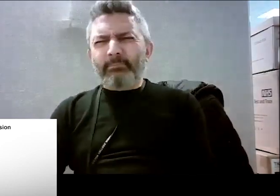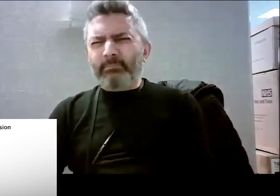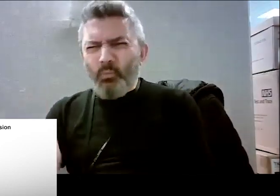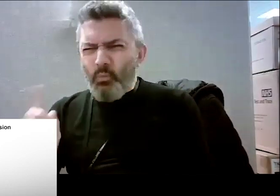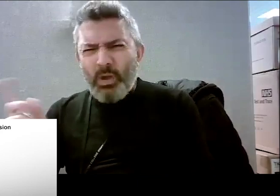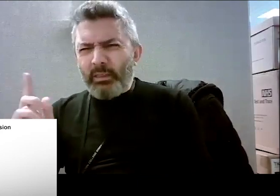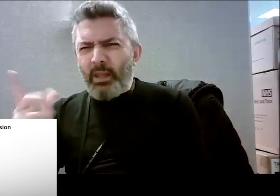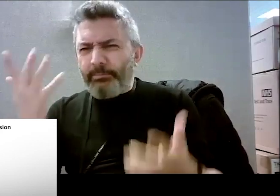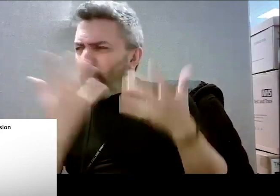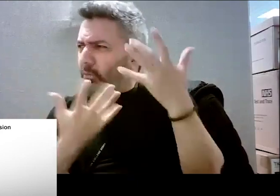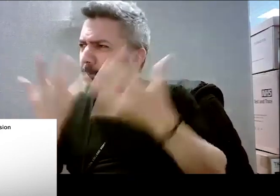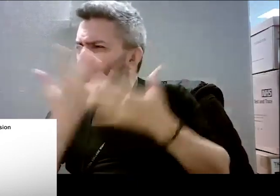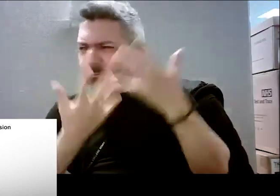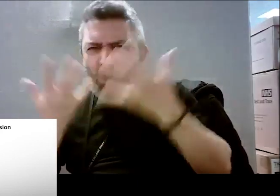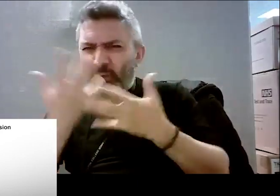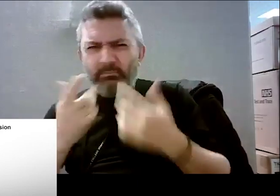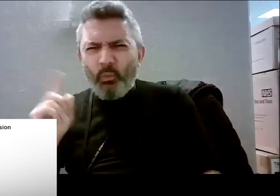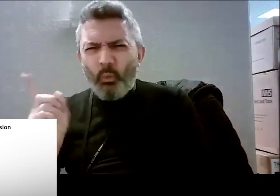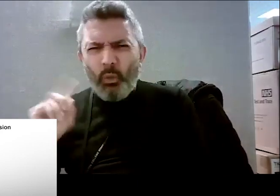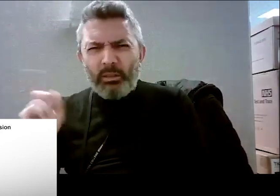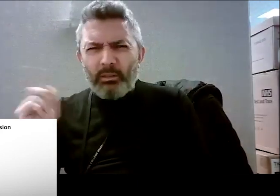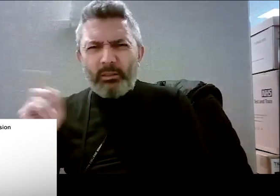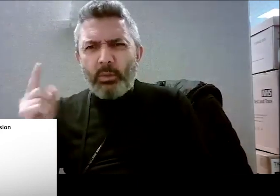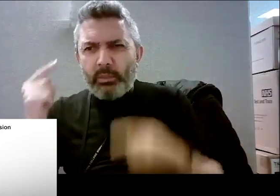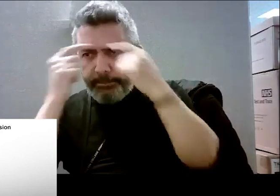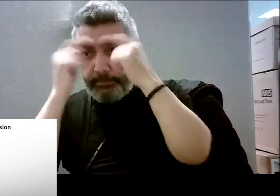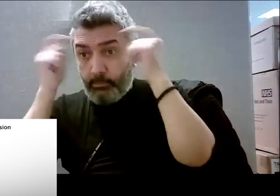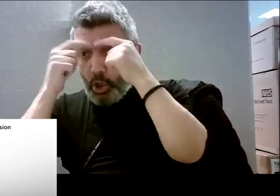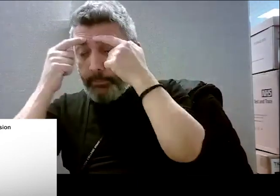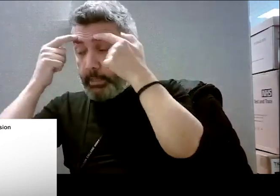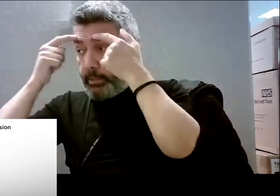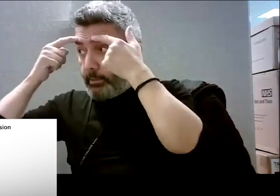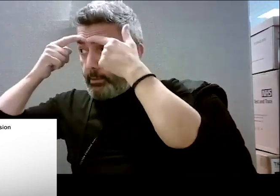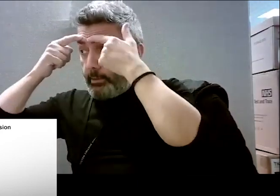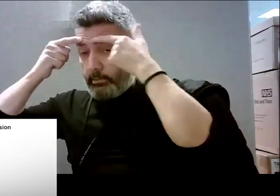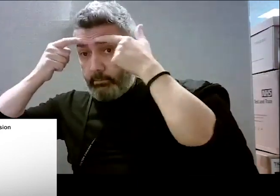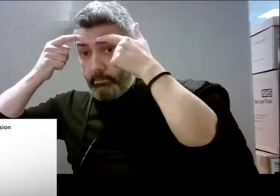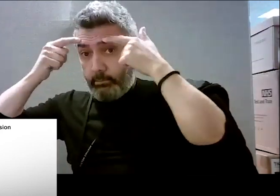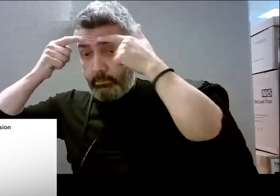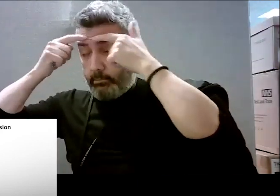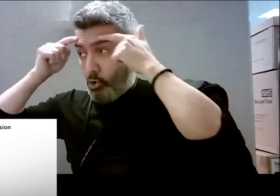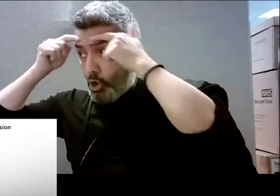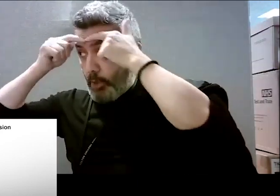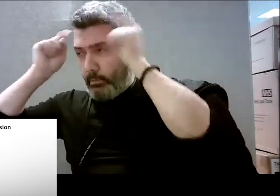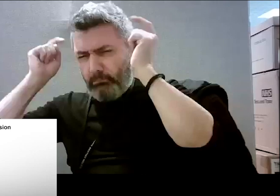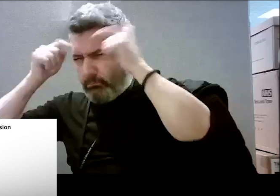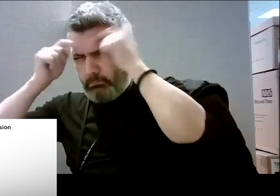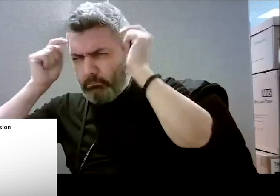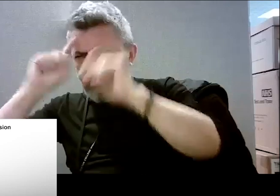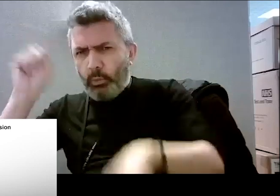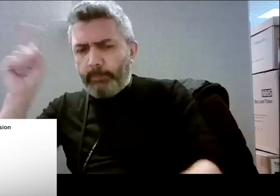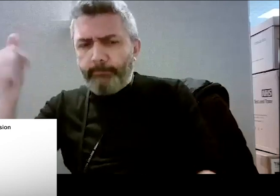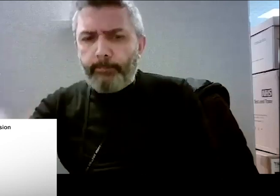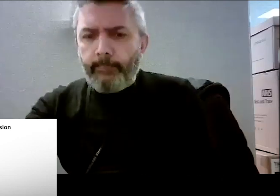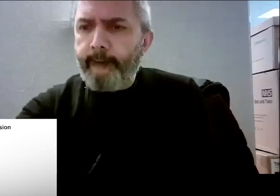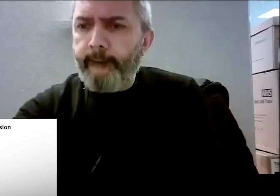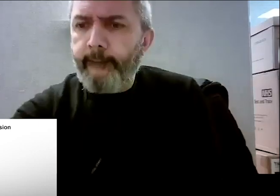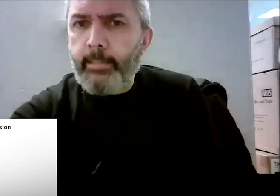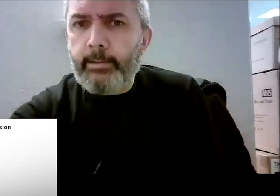So if it's a what? So the facial expression would match the tone of voice. So your eyebrows go down a little bit, you're